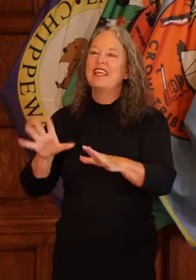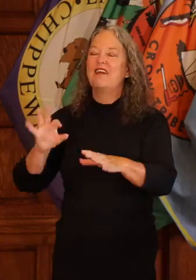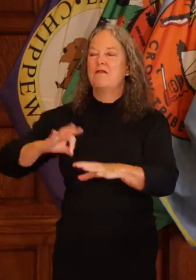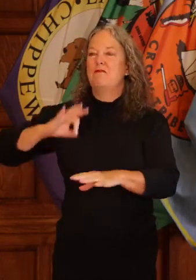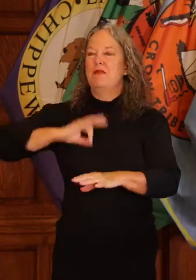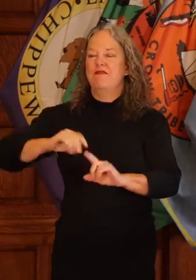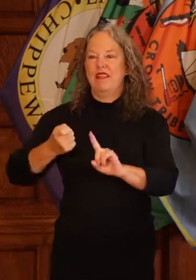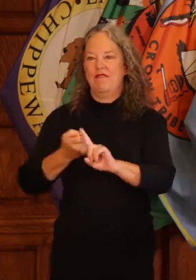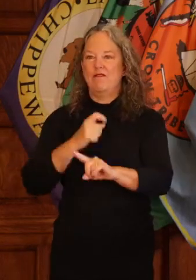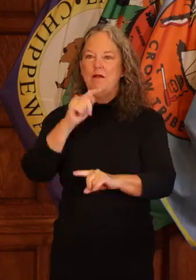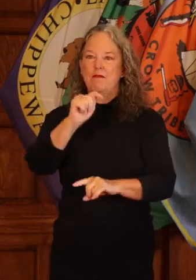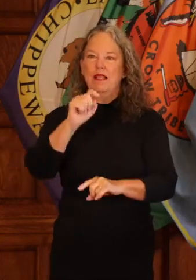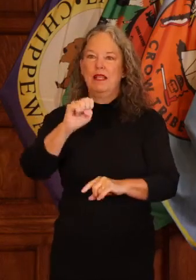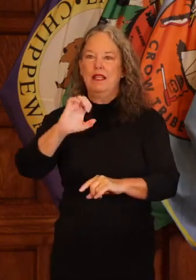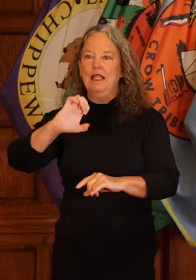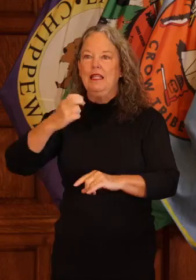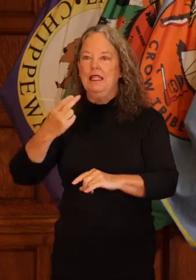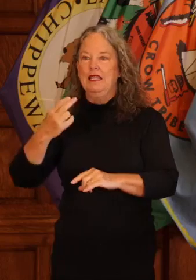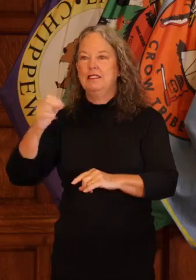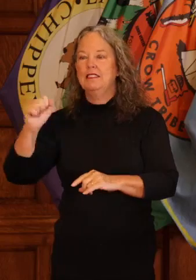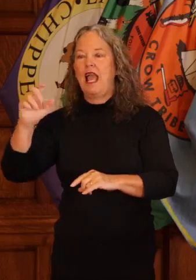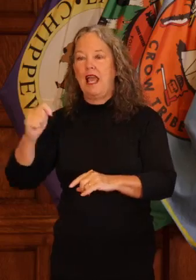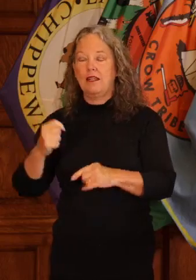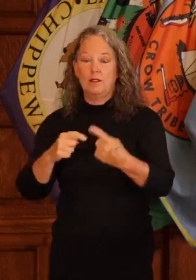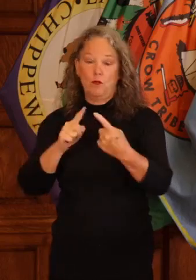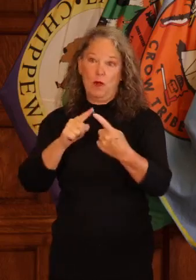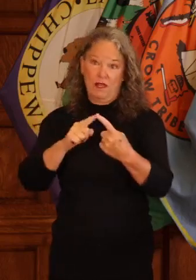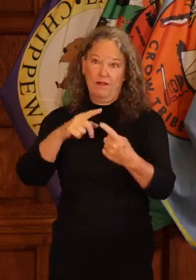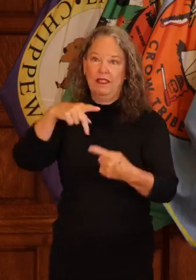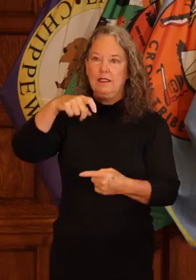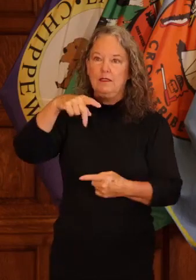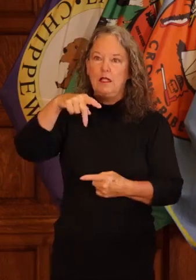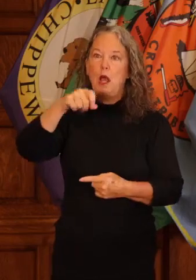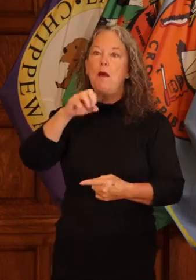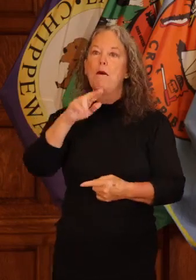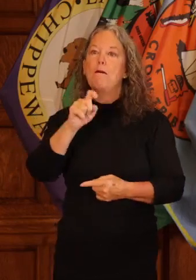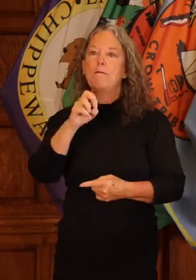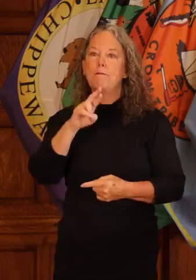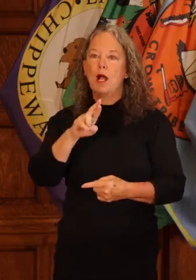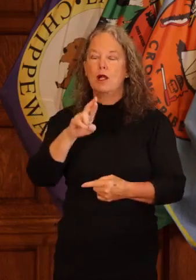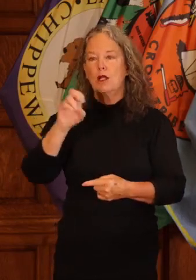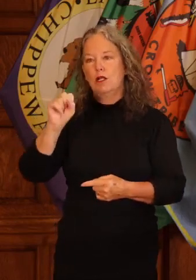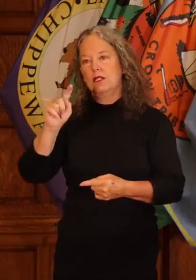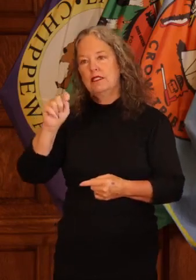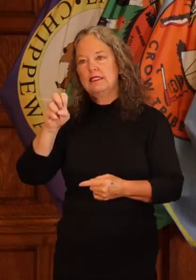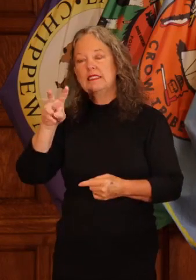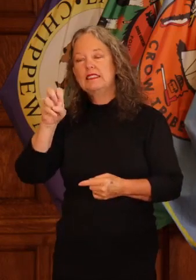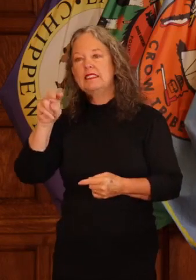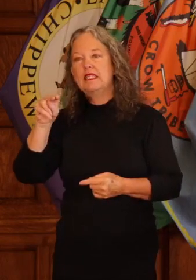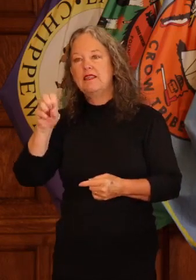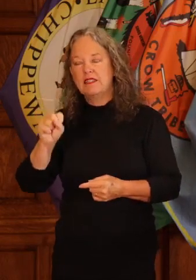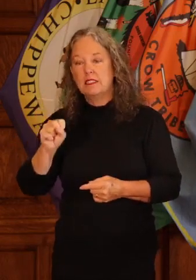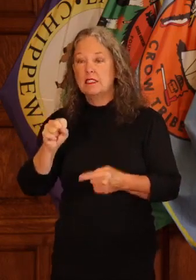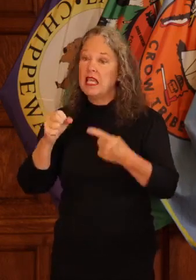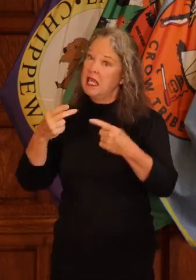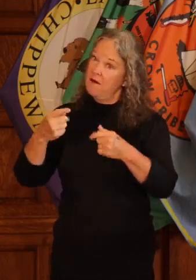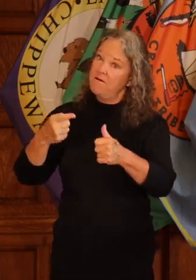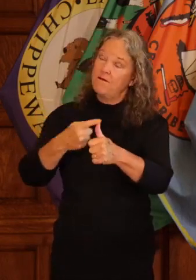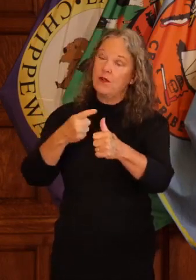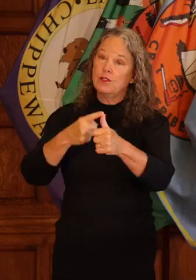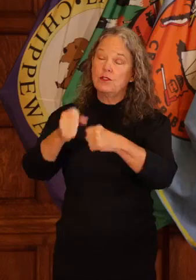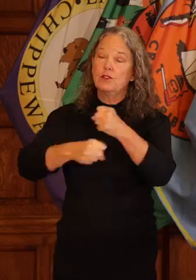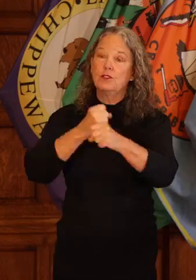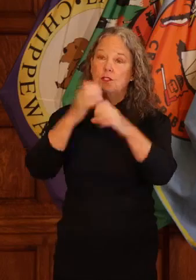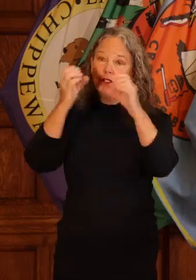benefited from the TEACH Act. One of them is Parker Stevens. Parker is a first-year teacher